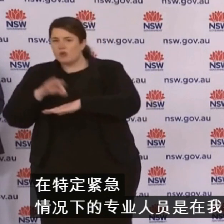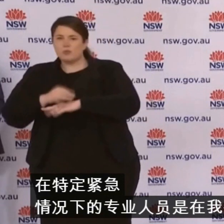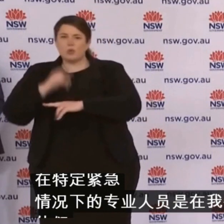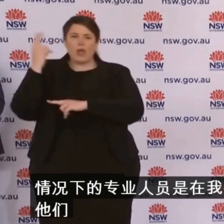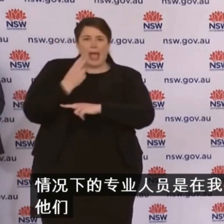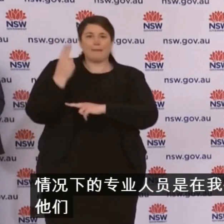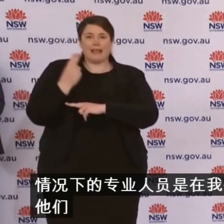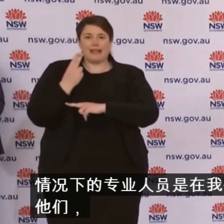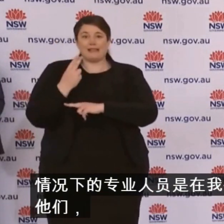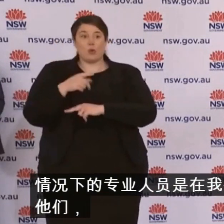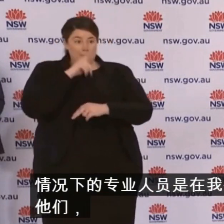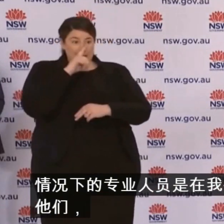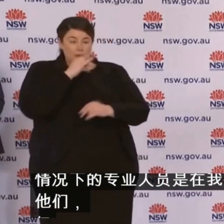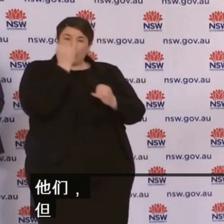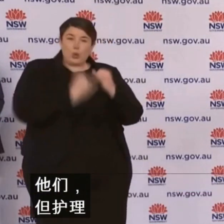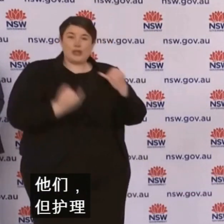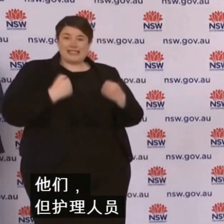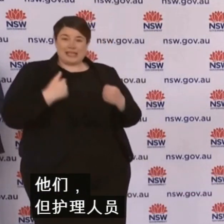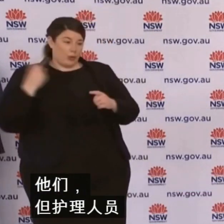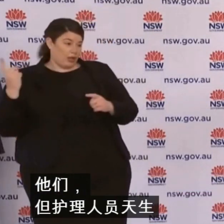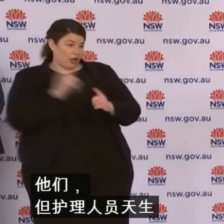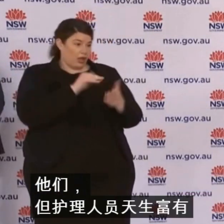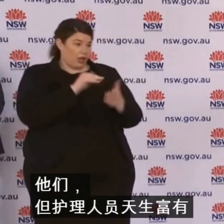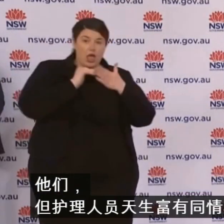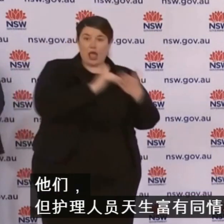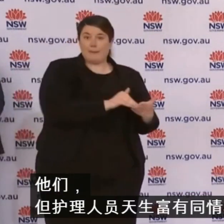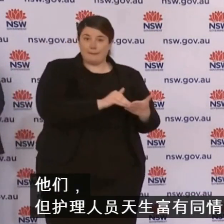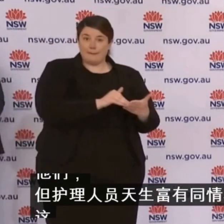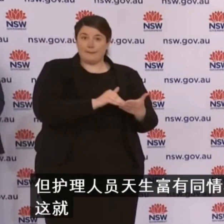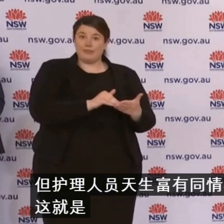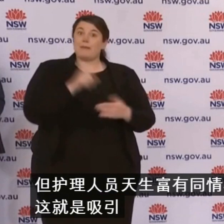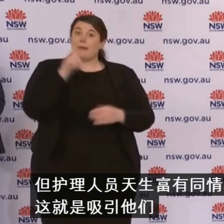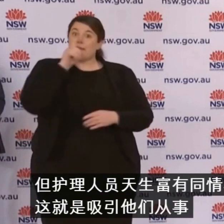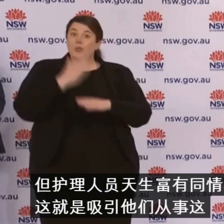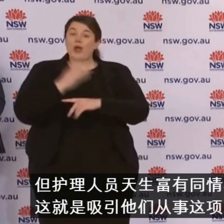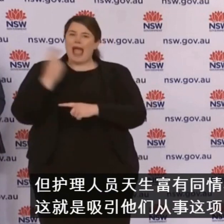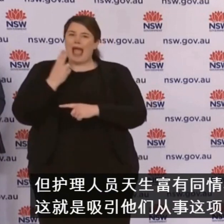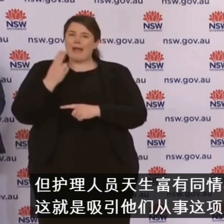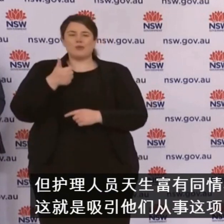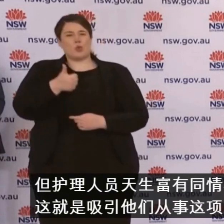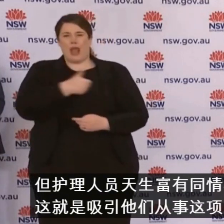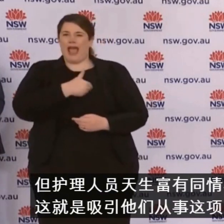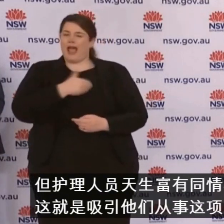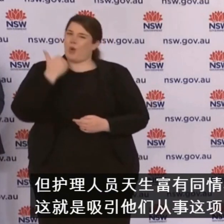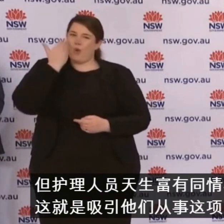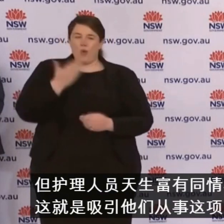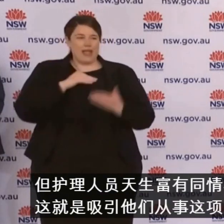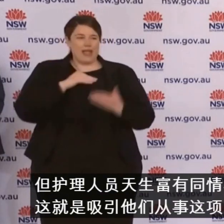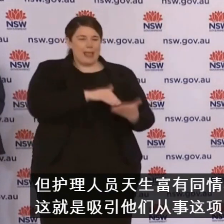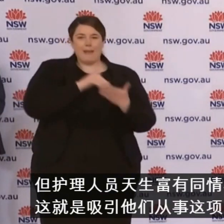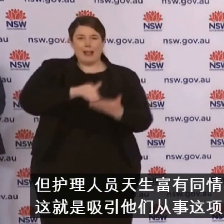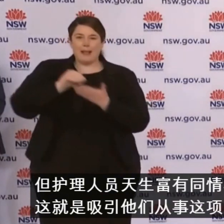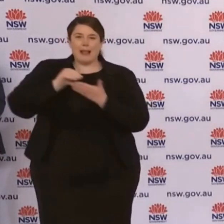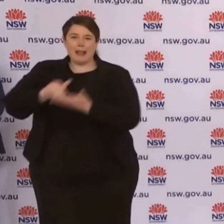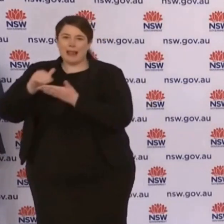of our patients in their time of need. But paramedics are compassionate by nature. That's what draws them to the job.